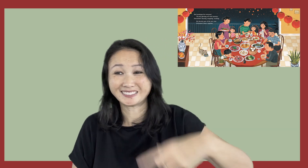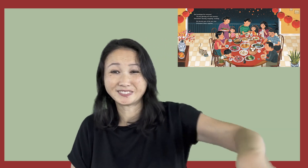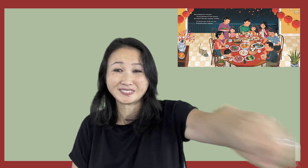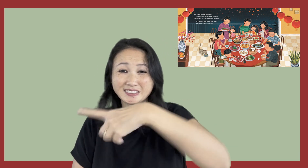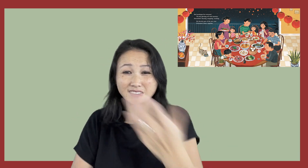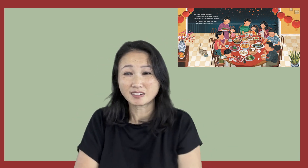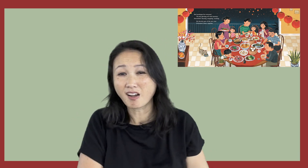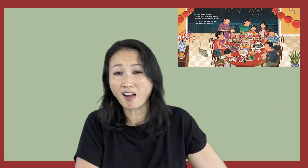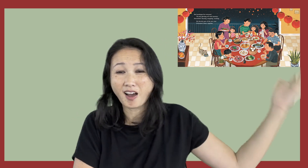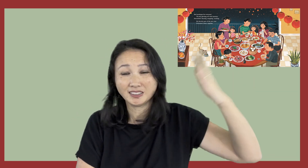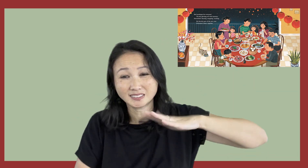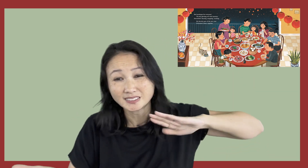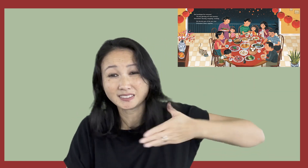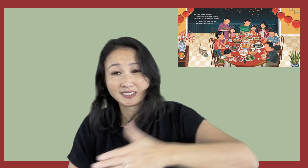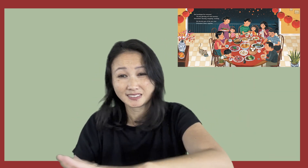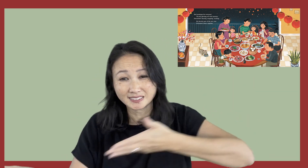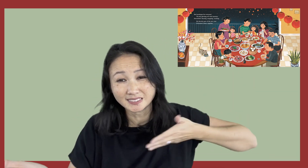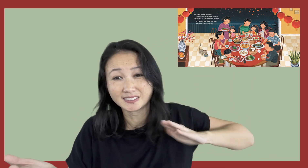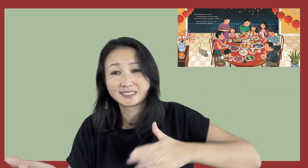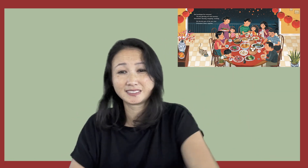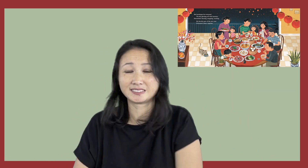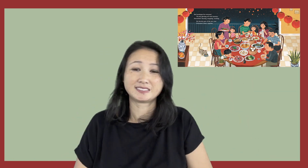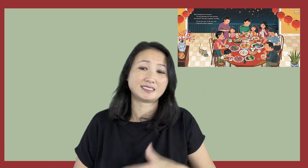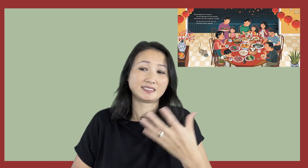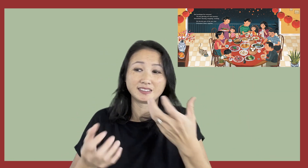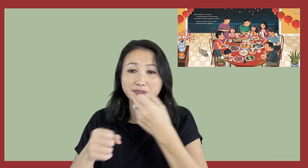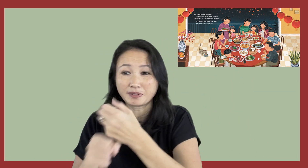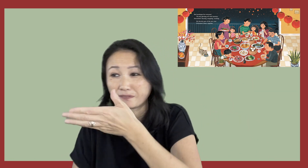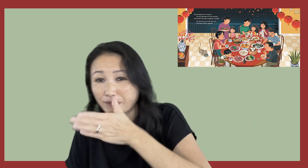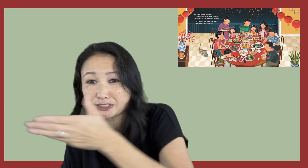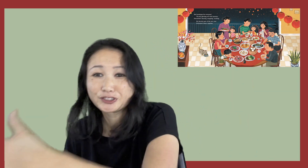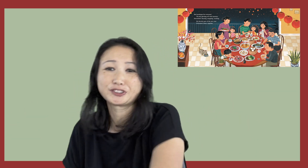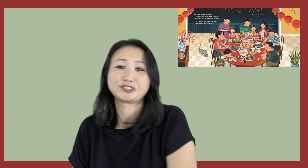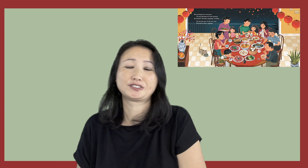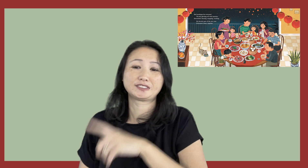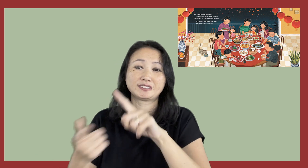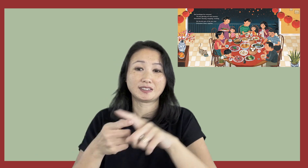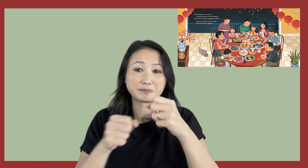aunts, cousin. All of us have prepared.